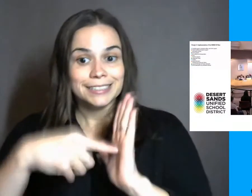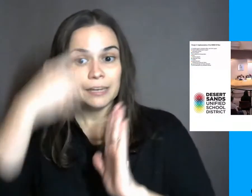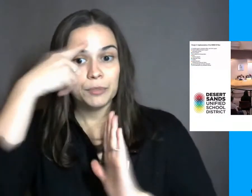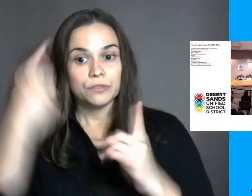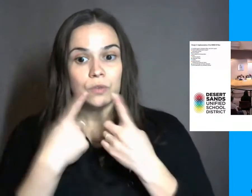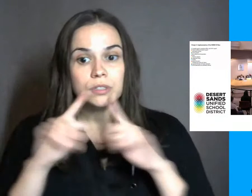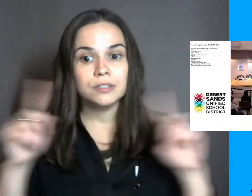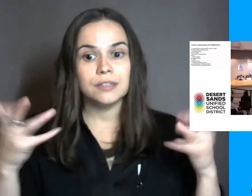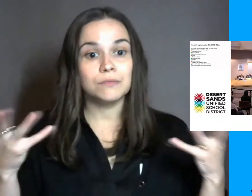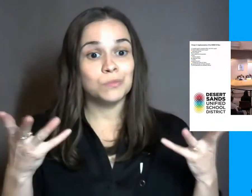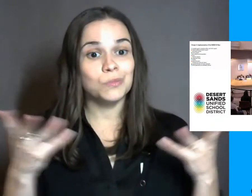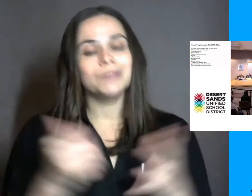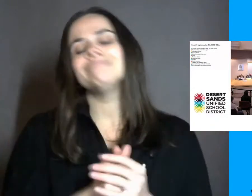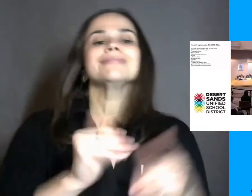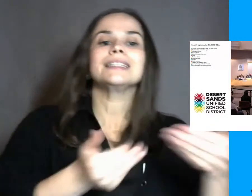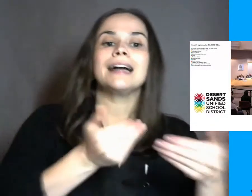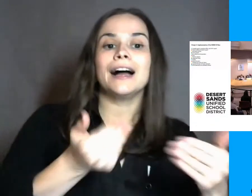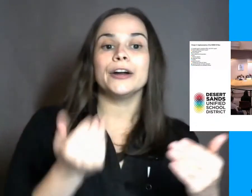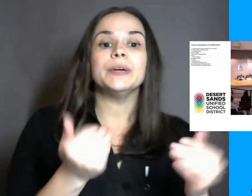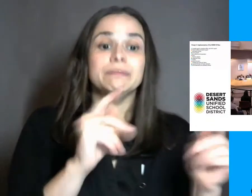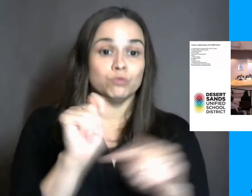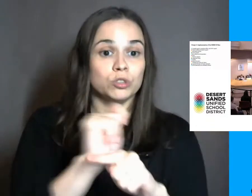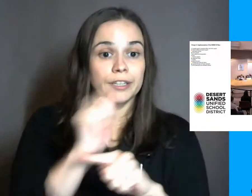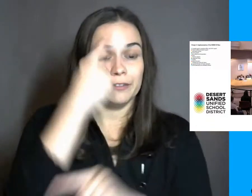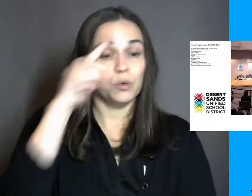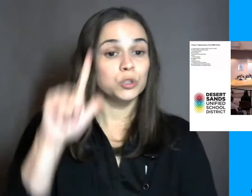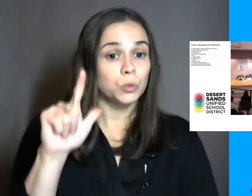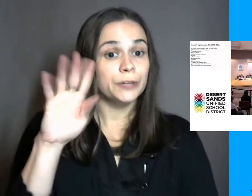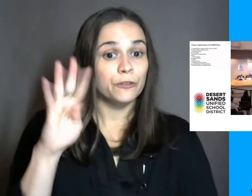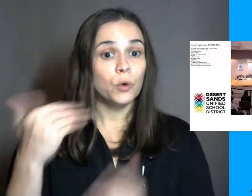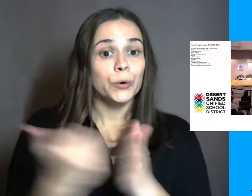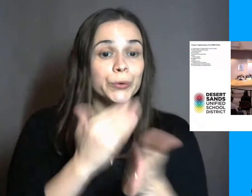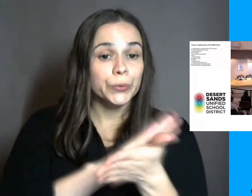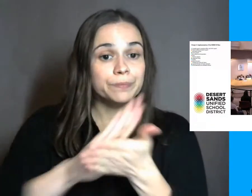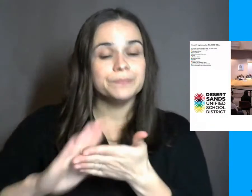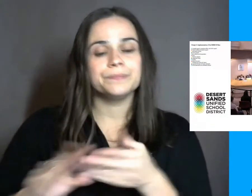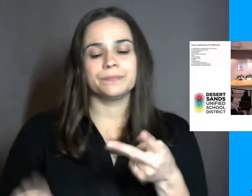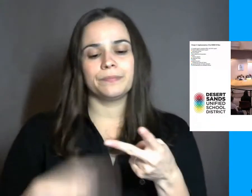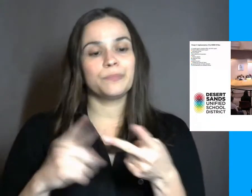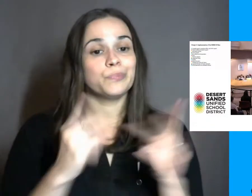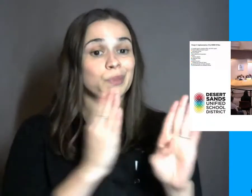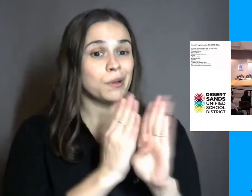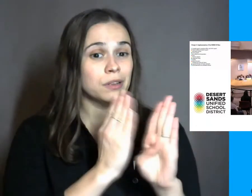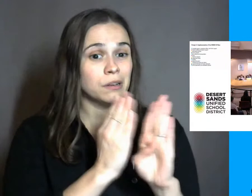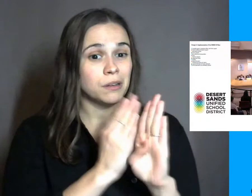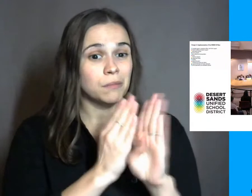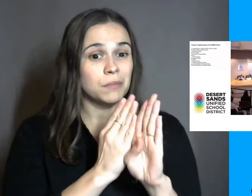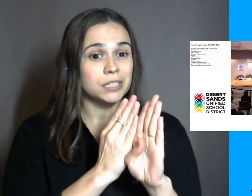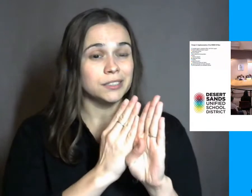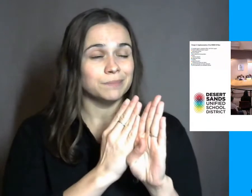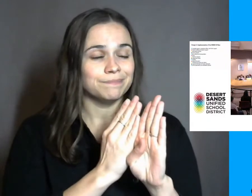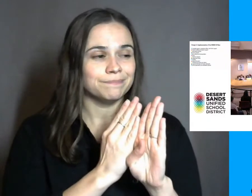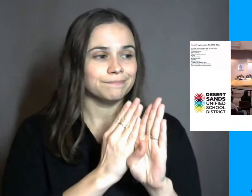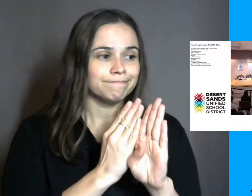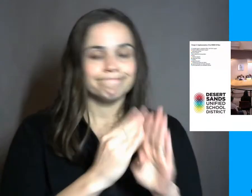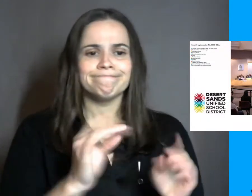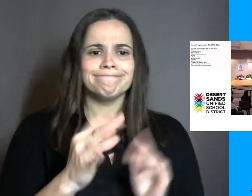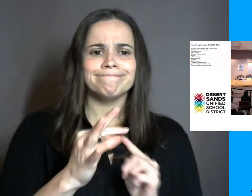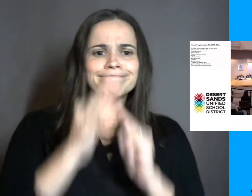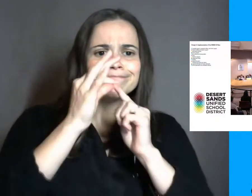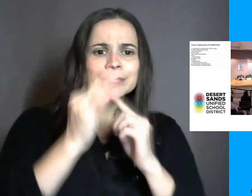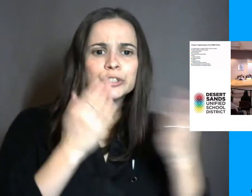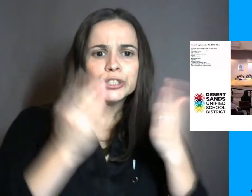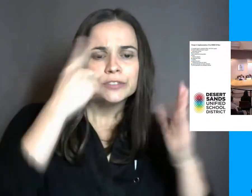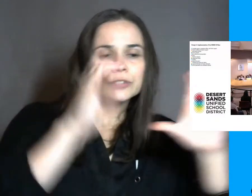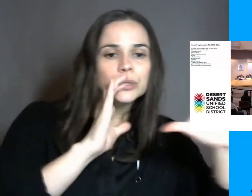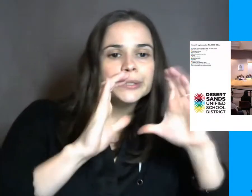and training of 24 new custodians, new bus software to assist with COVID mitigation and communication,